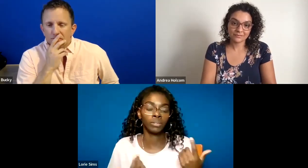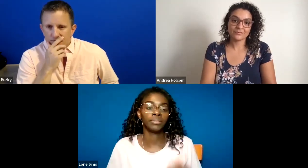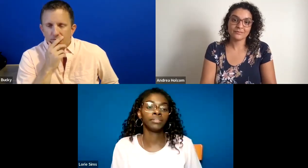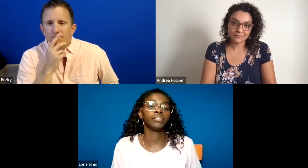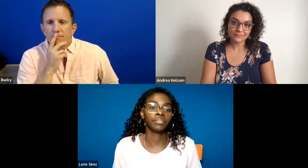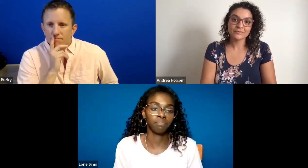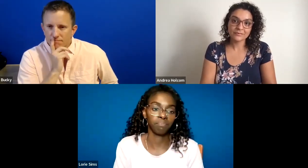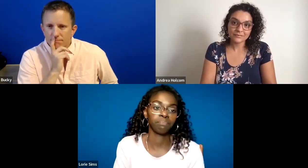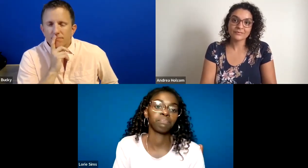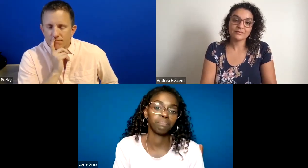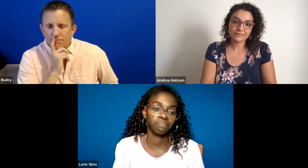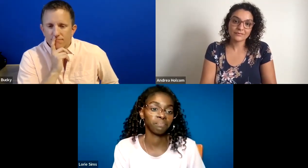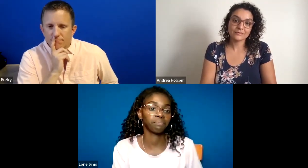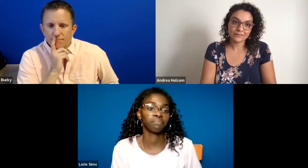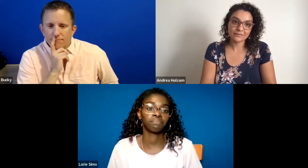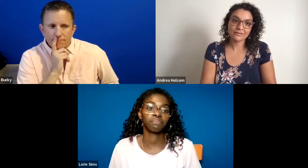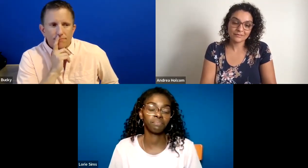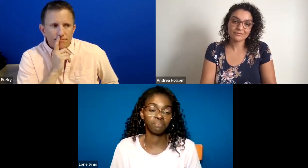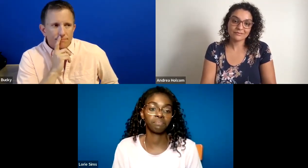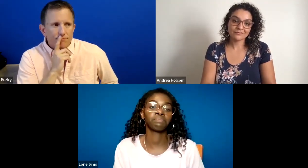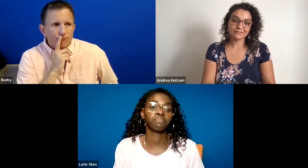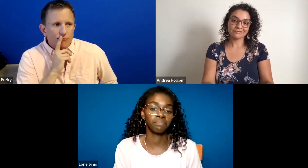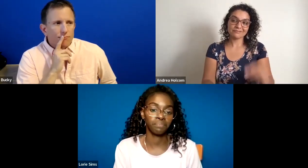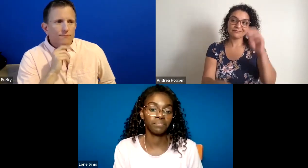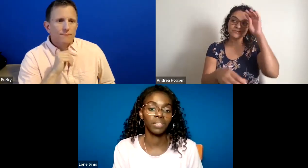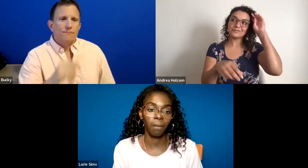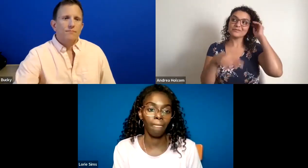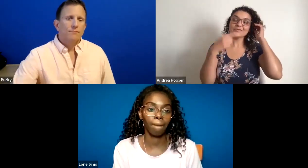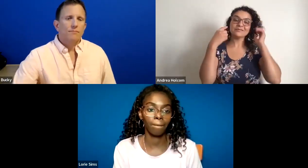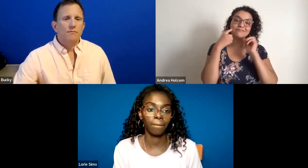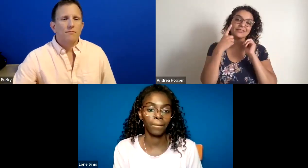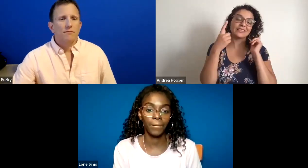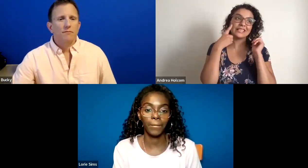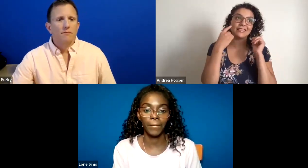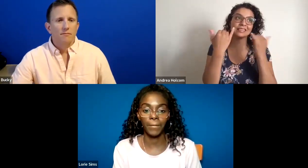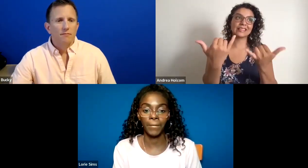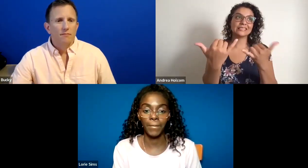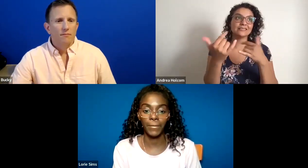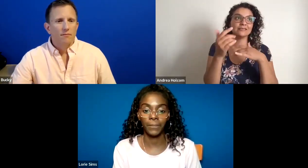It bothered me from the time I received it until the time I talked with Bucky.